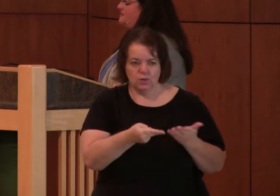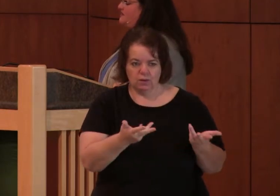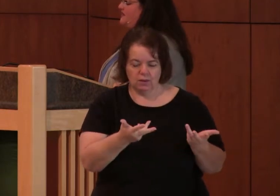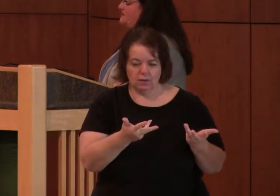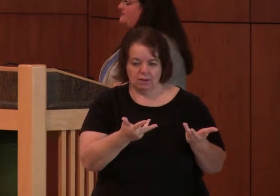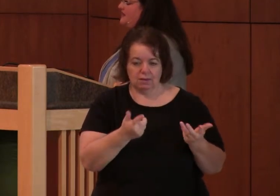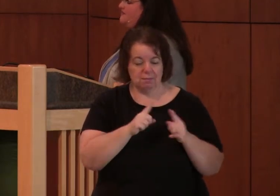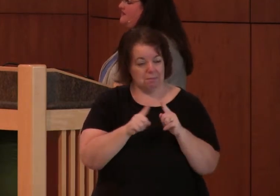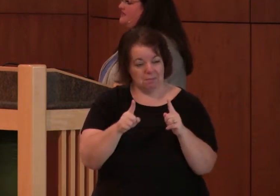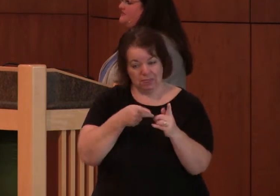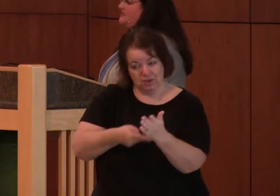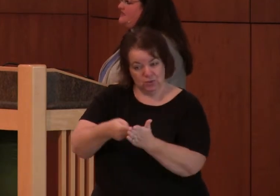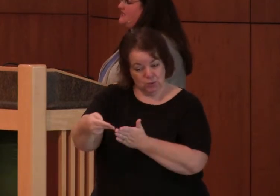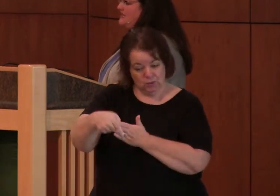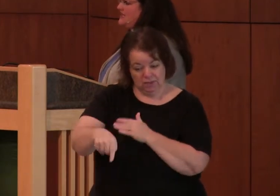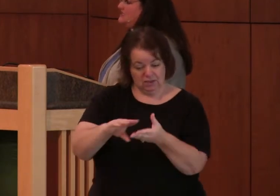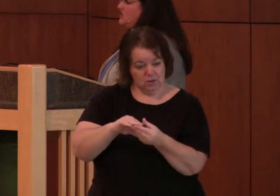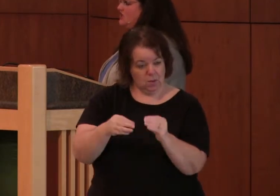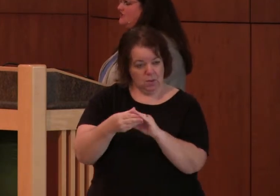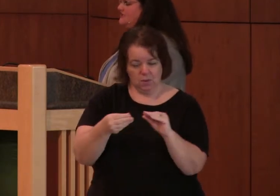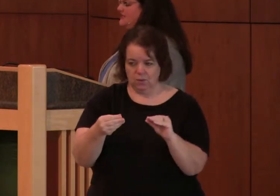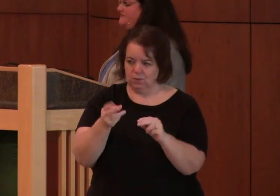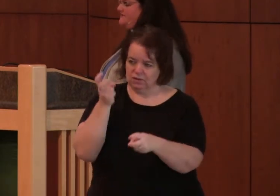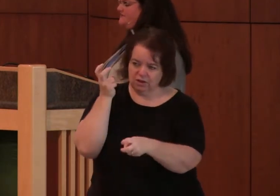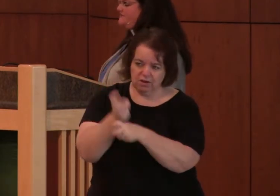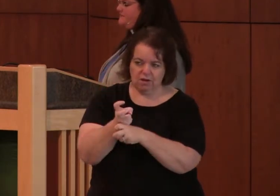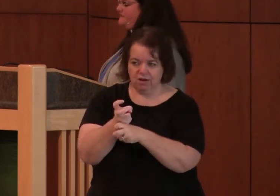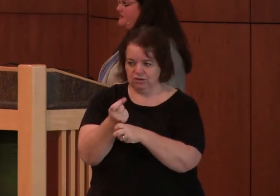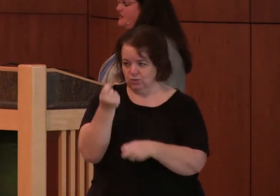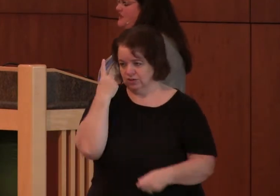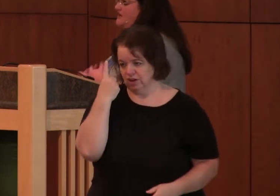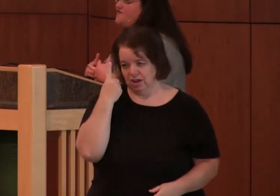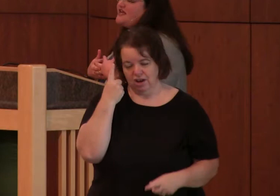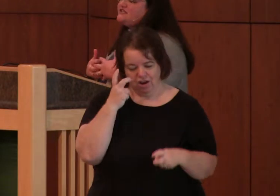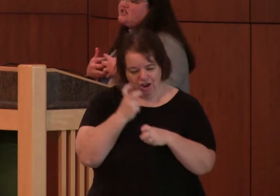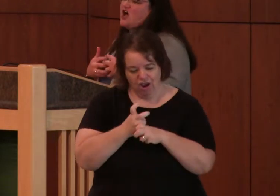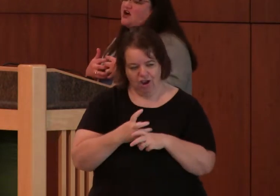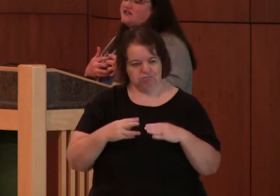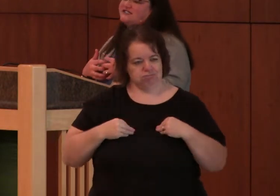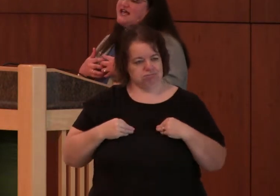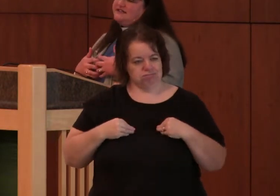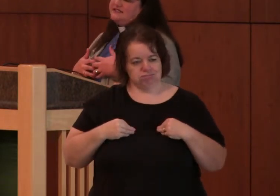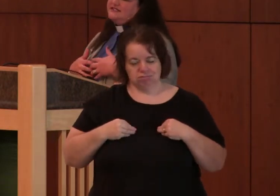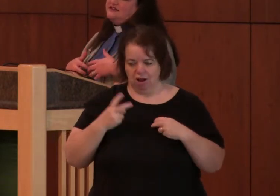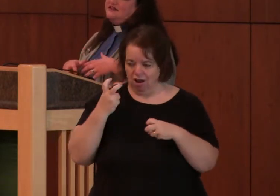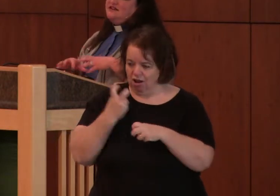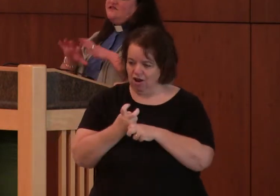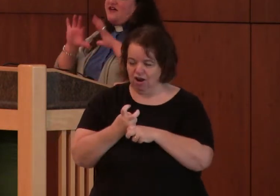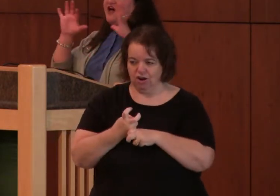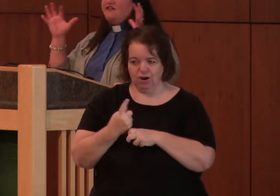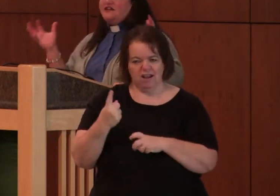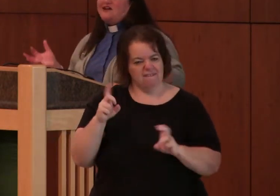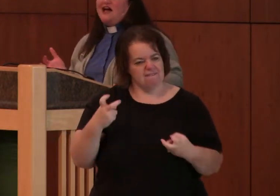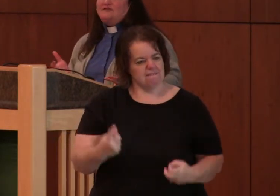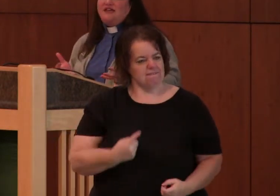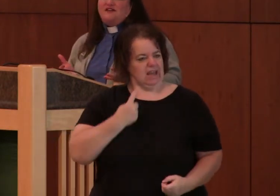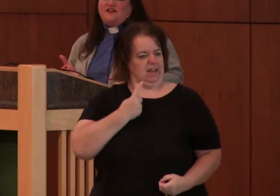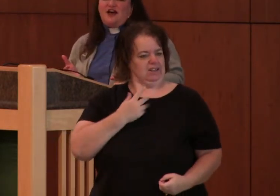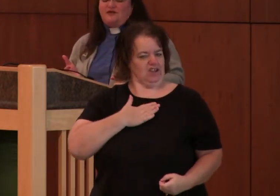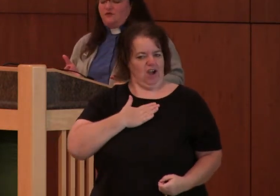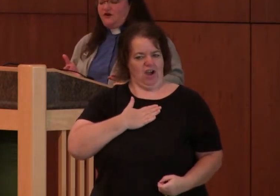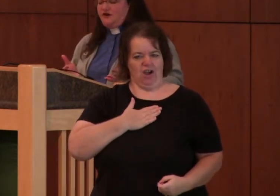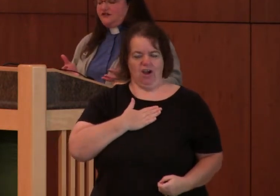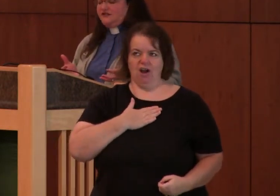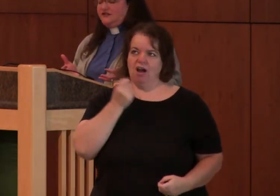The truth about this parable is it is hard stuff. It offends our sense of how the economy